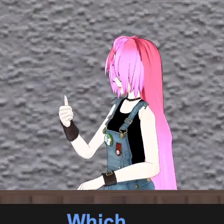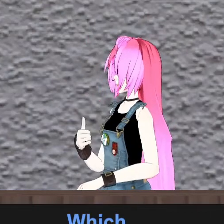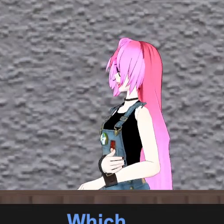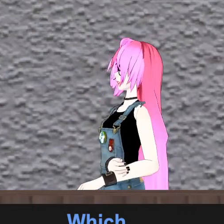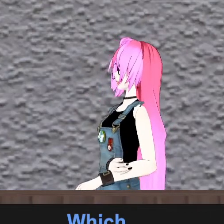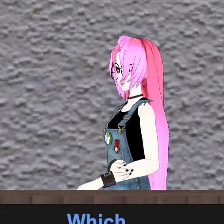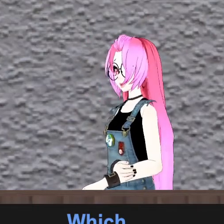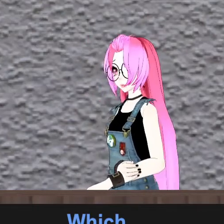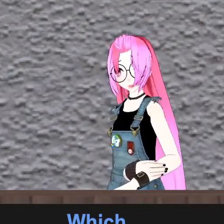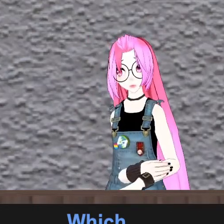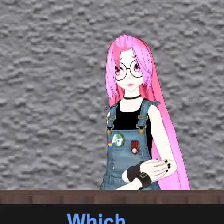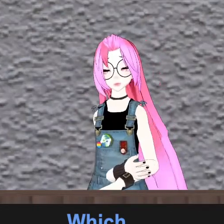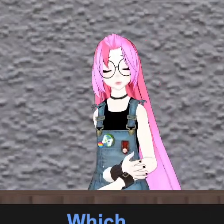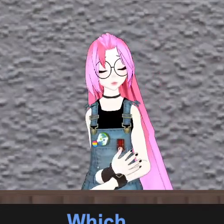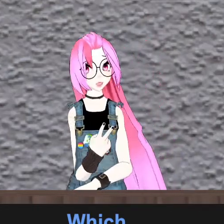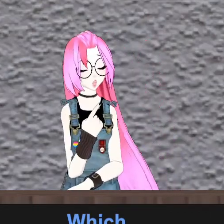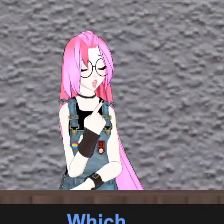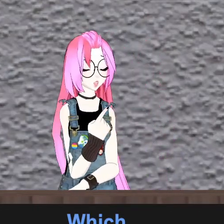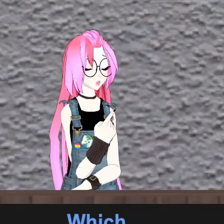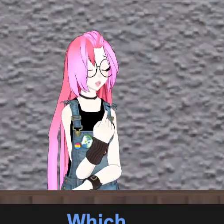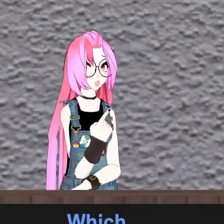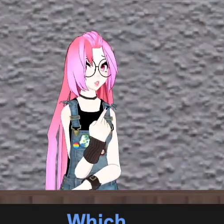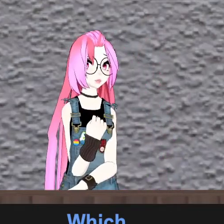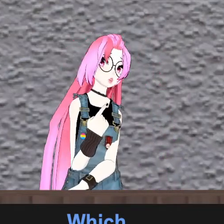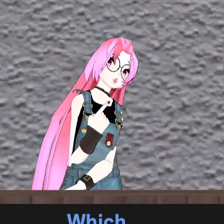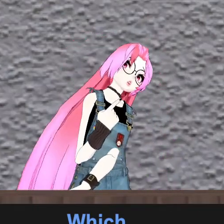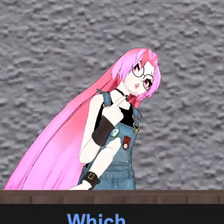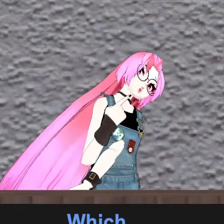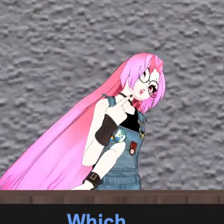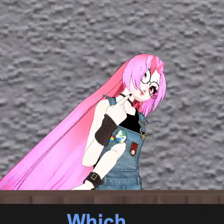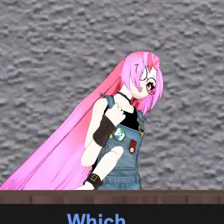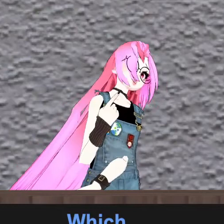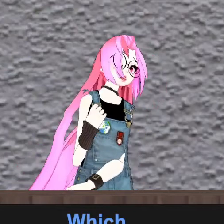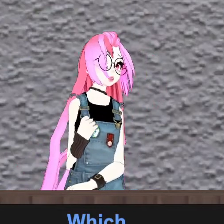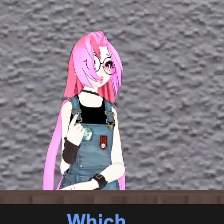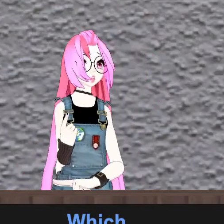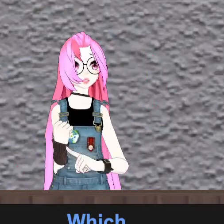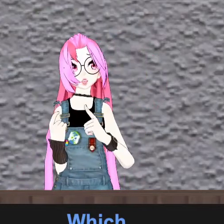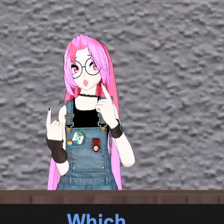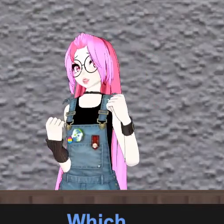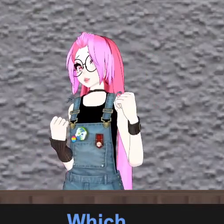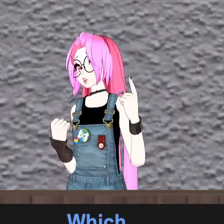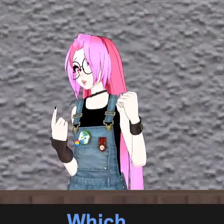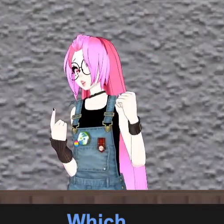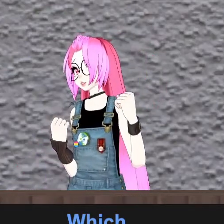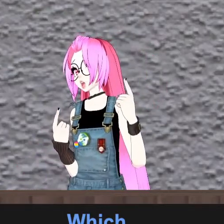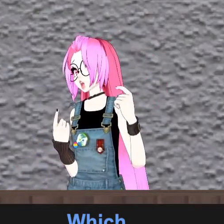Heck yeah. Any other questions? Is it a hand raise? No, just someone itching their head.